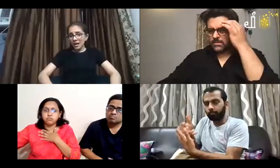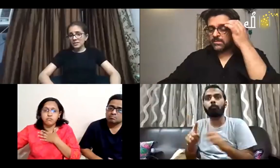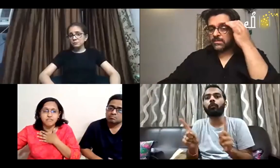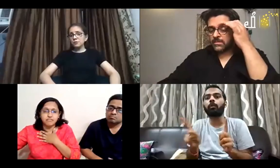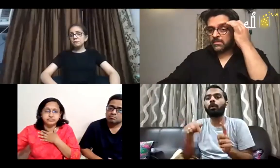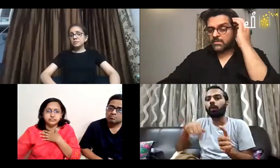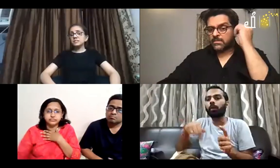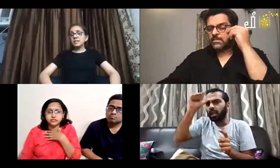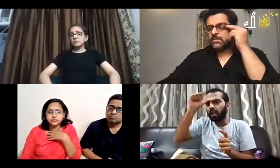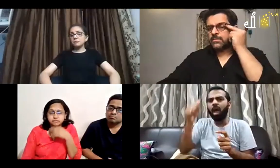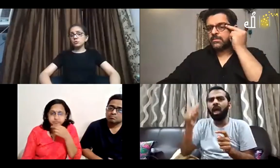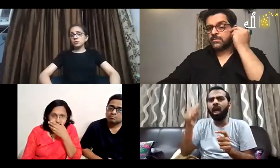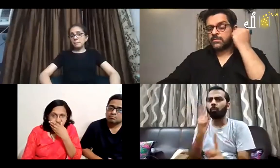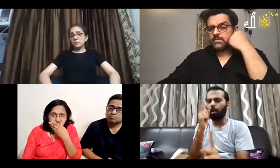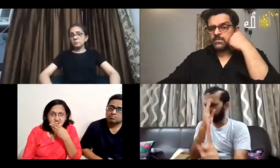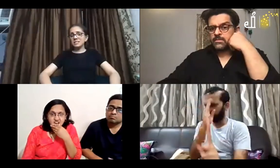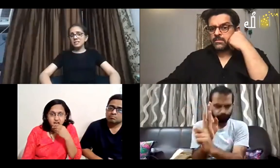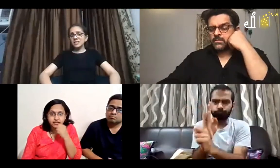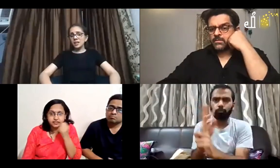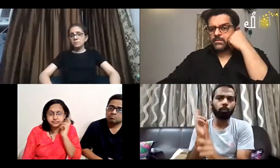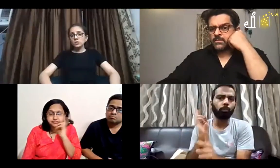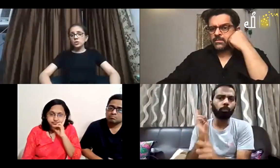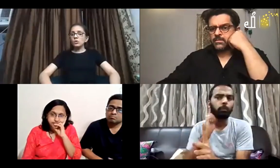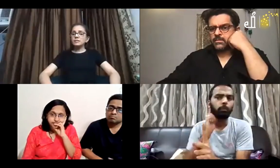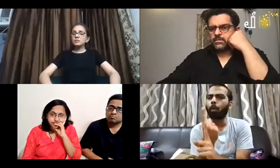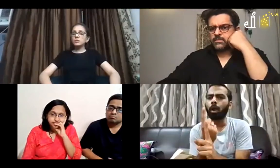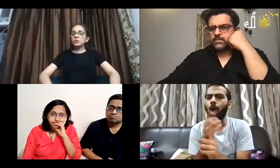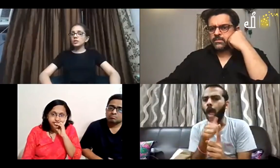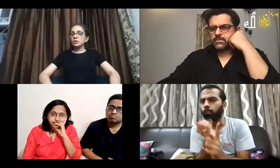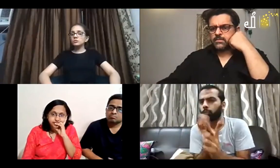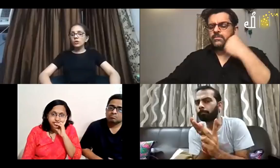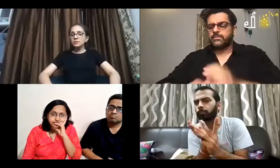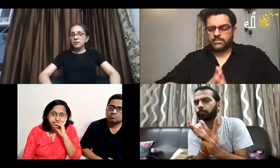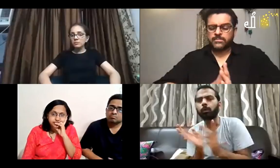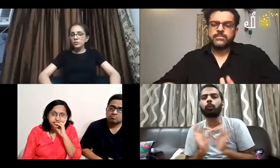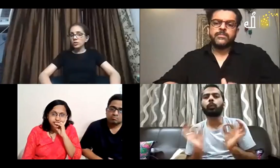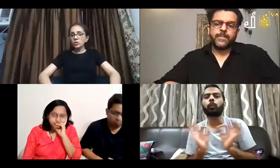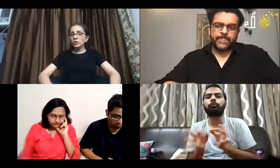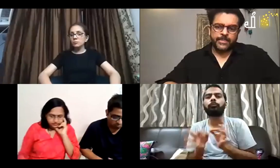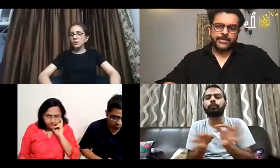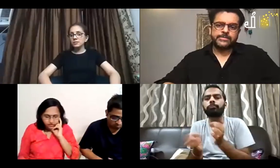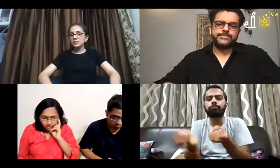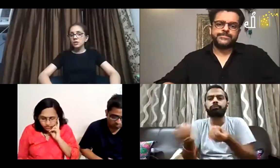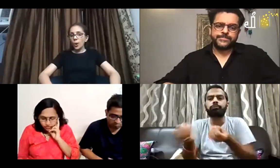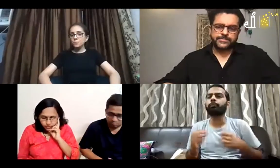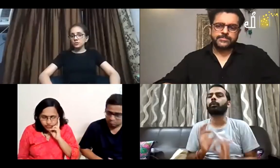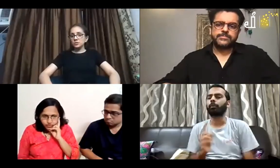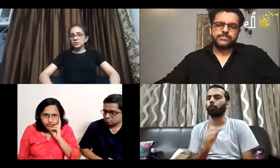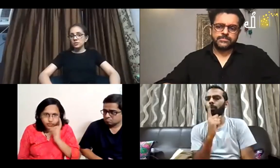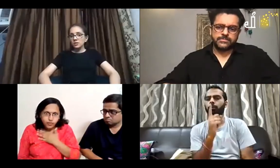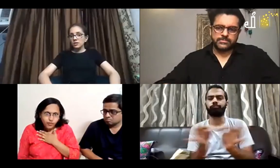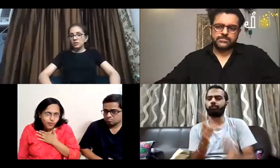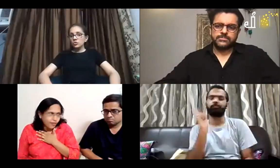some kind of fit that we have to remember. But in India, the only thing we are talking about is cochlear implant. We're not talking about other